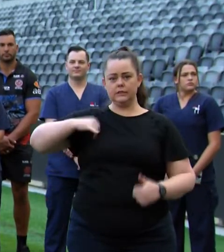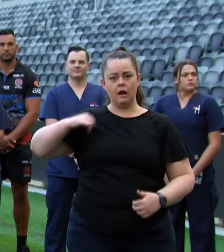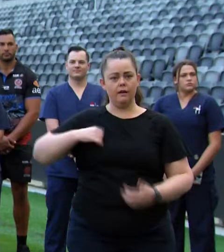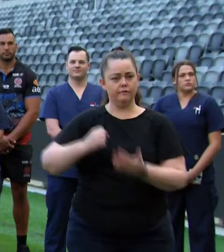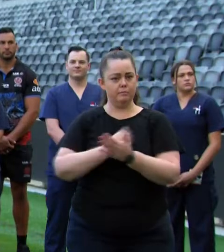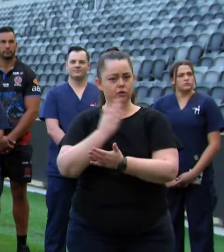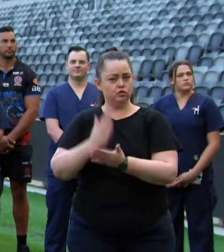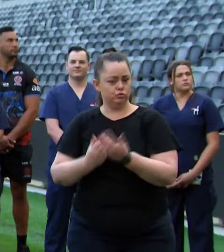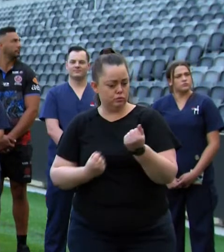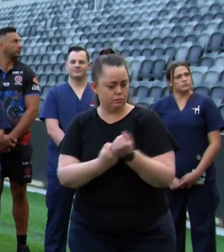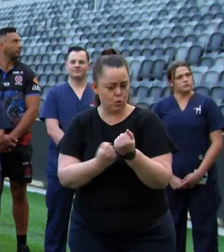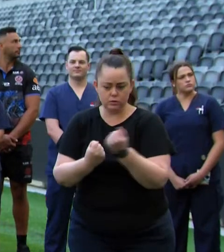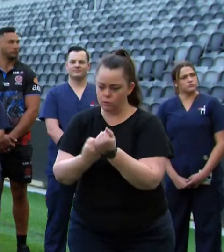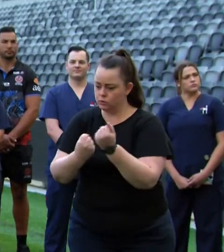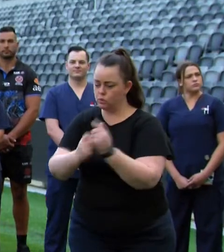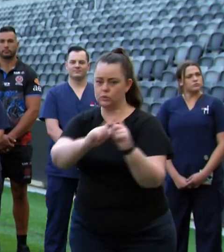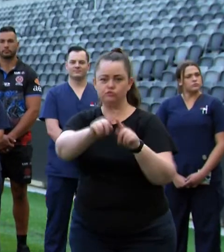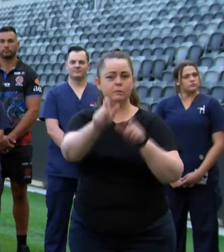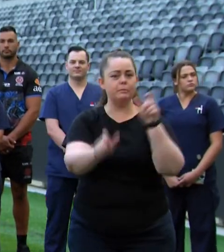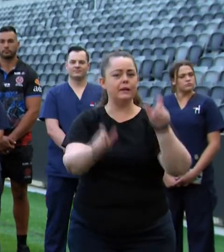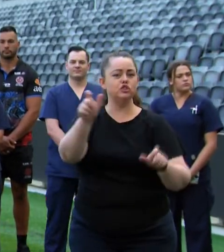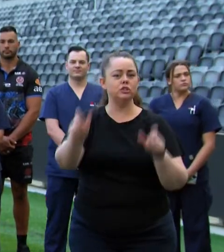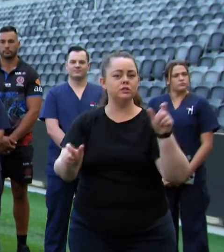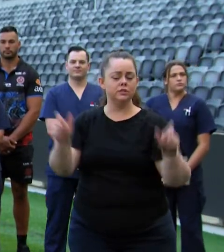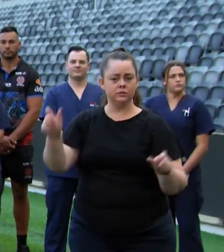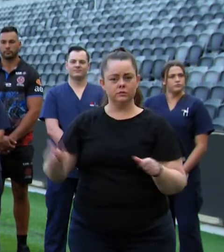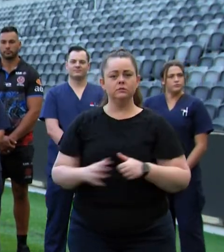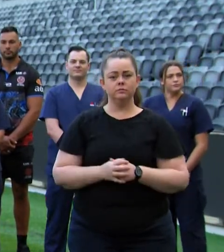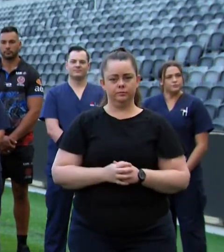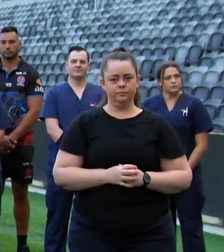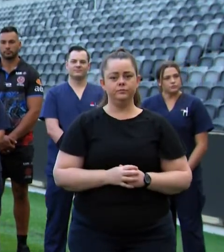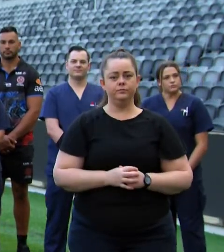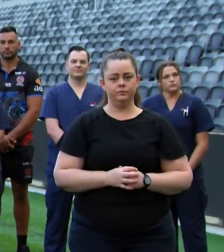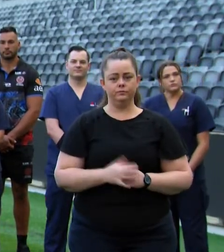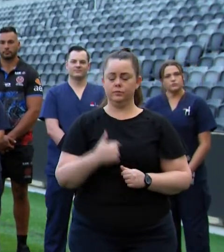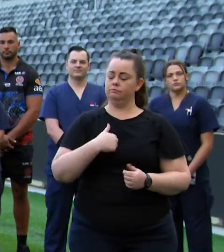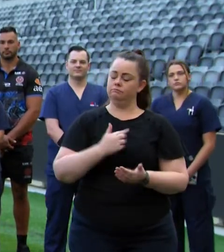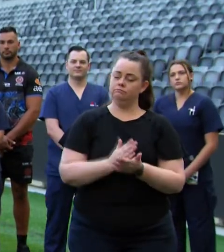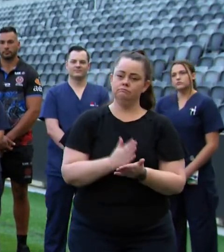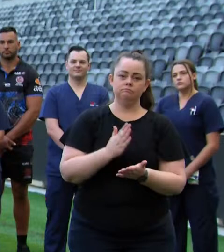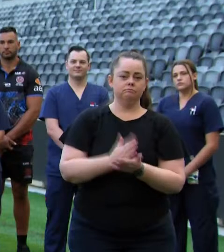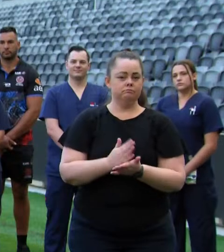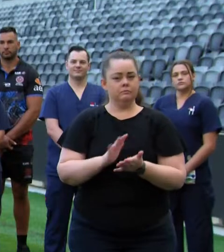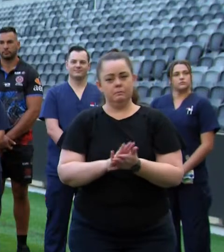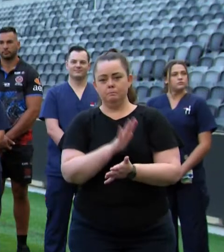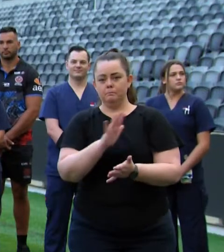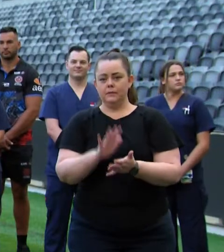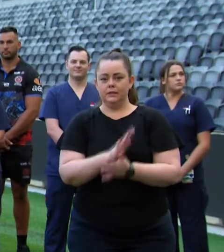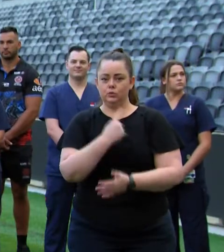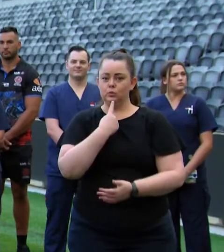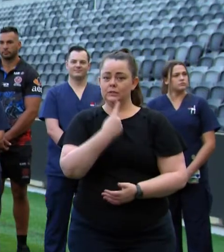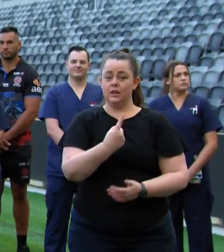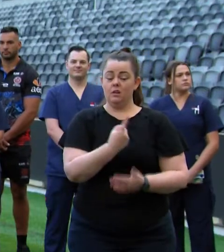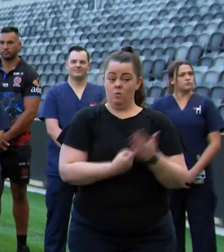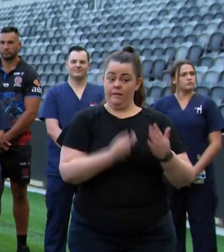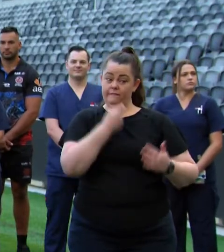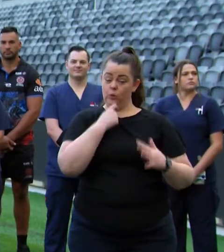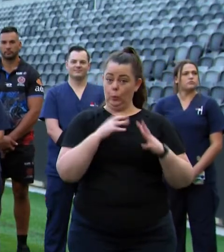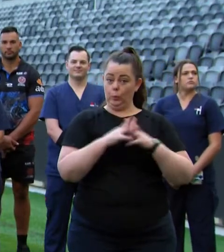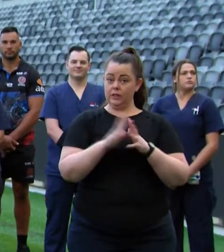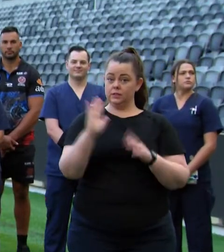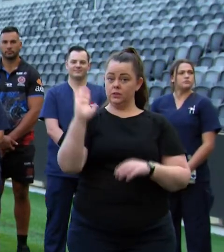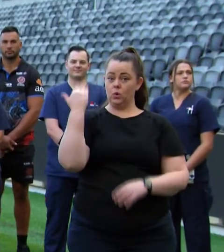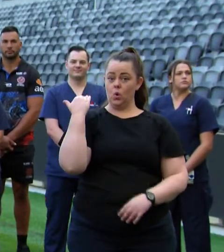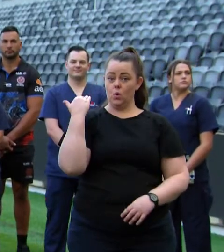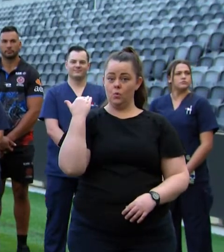are there for patients and caring for patients. But I am absolutely delighted to be able to tell you that only a few weeks ago we had